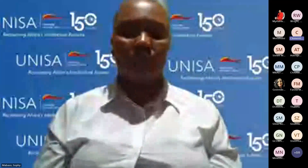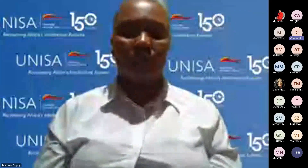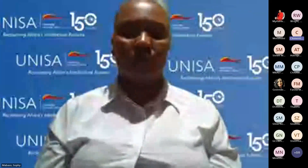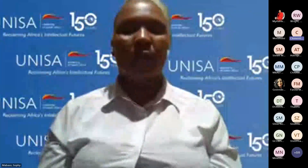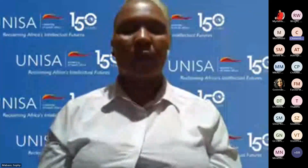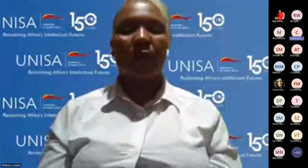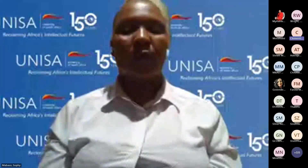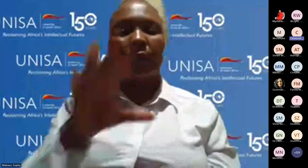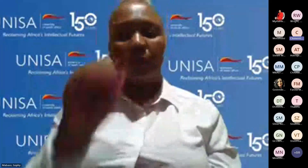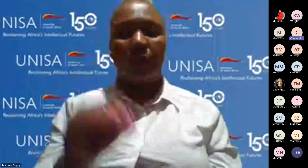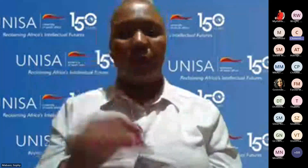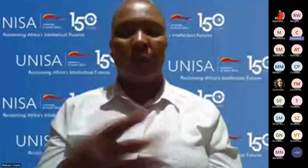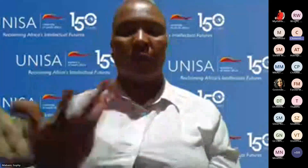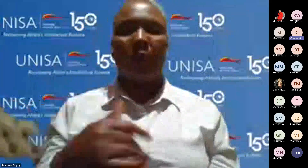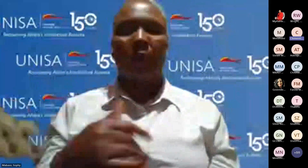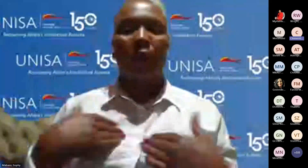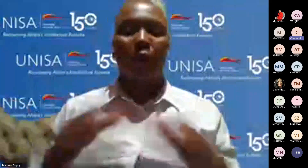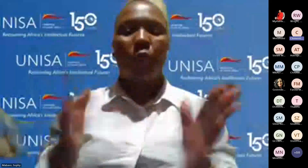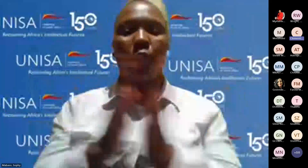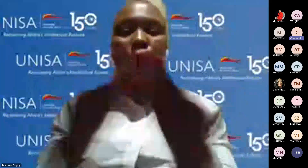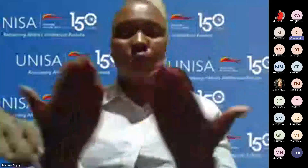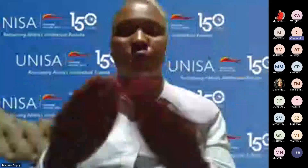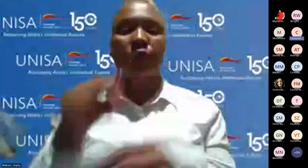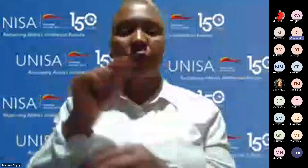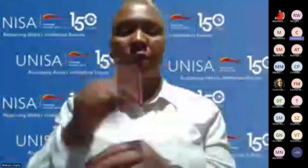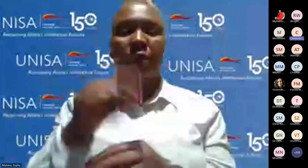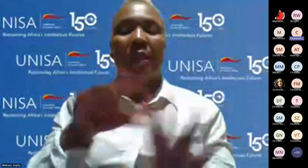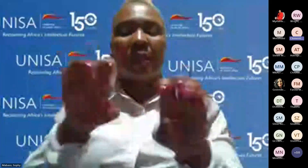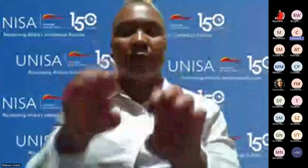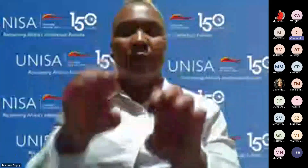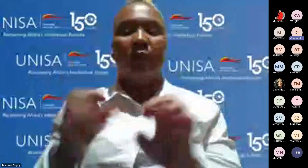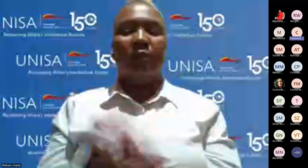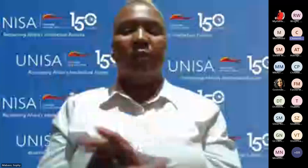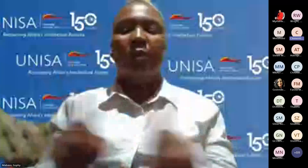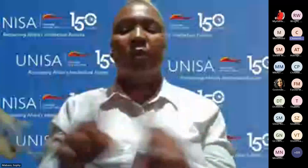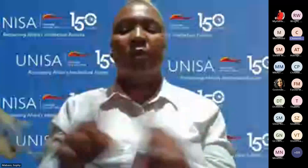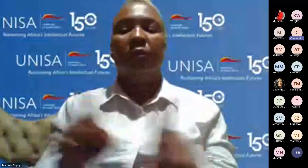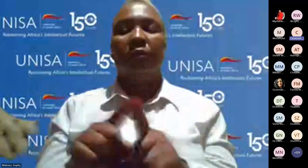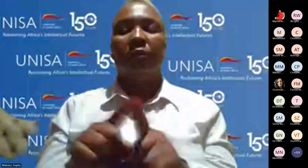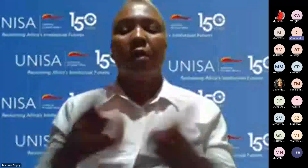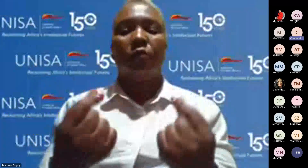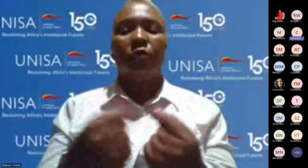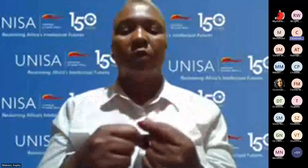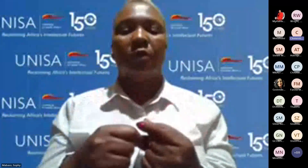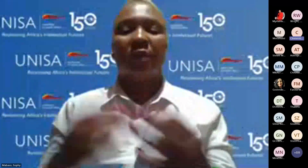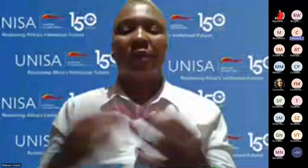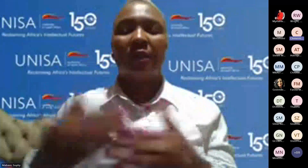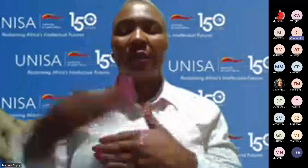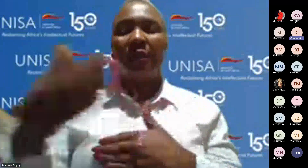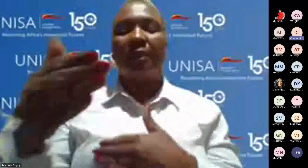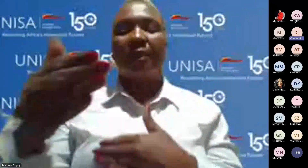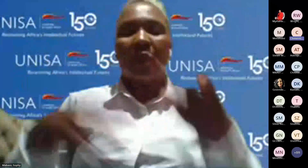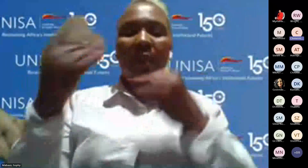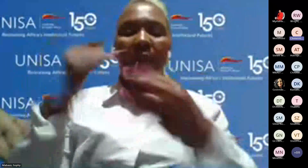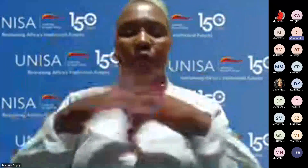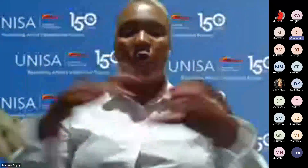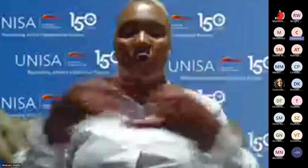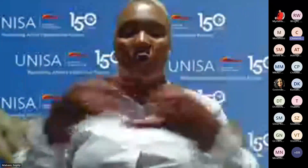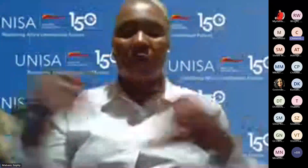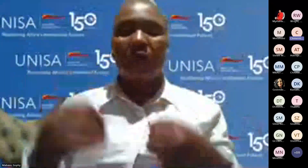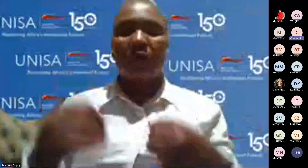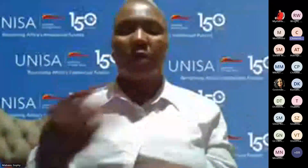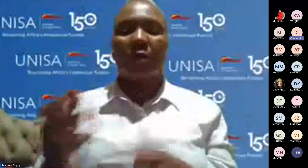asking in terms of the open book exam, since I am doing distance learning and it's online, I have